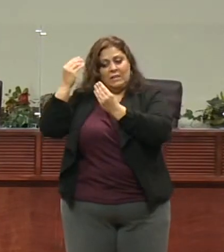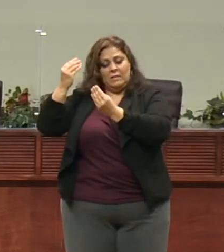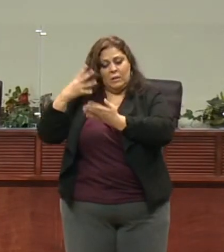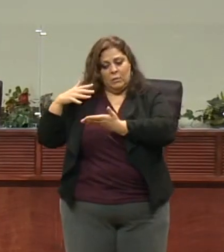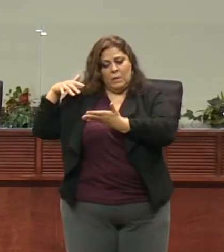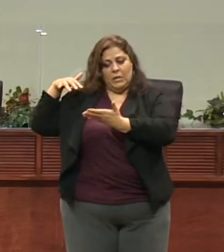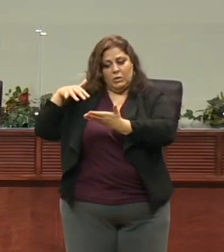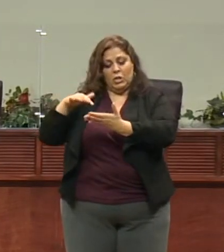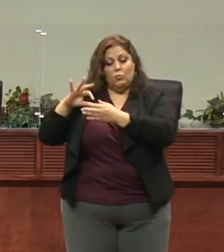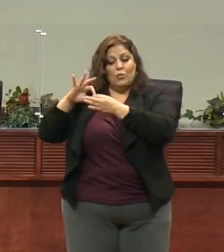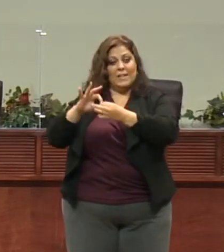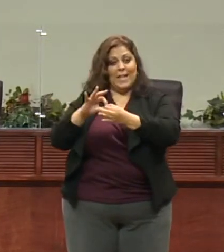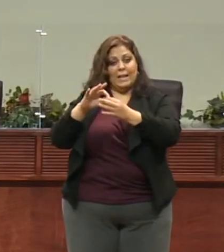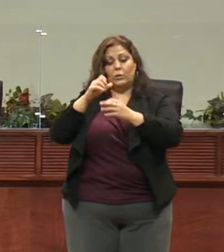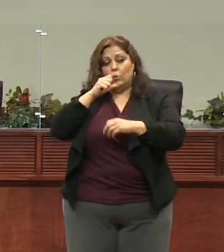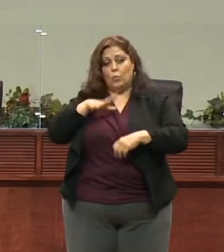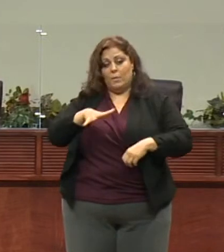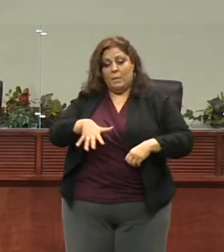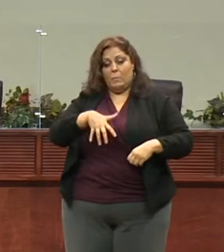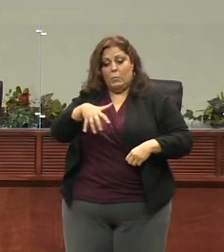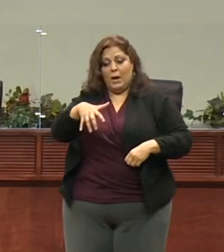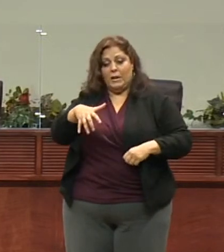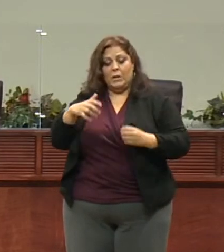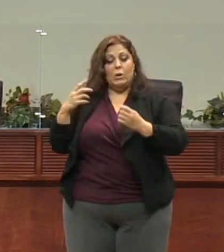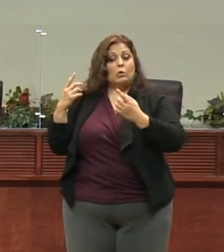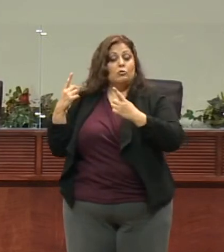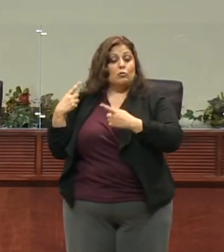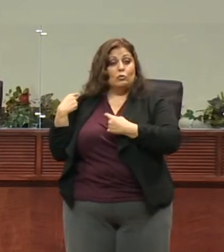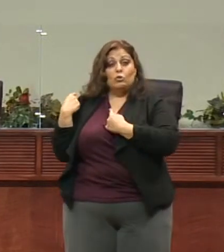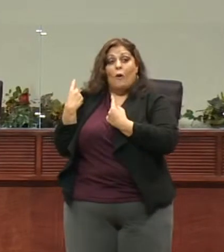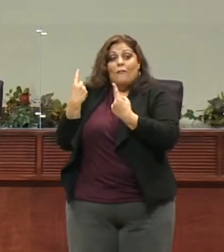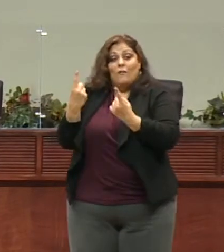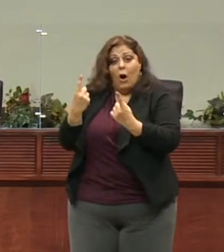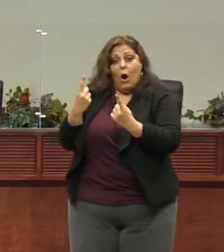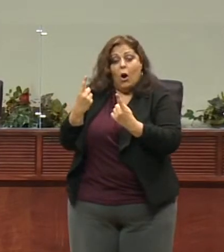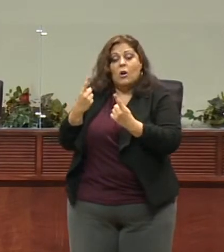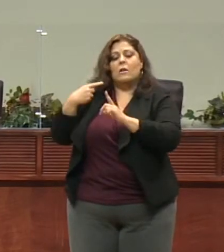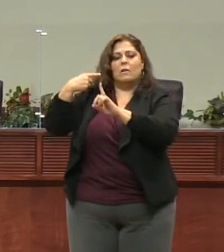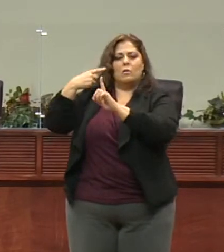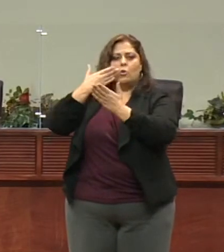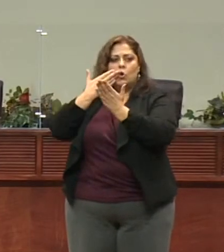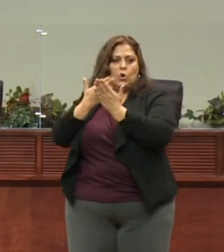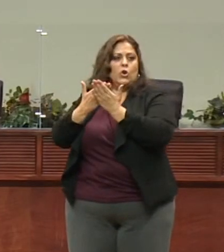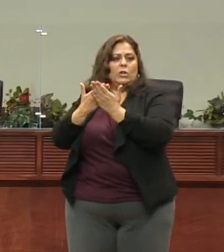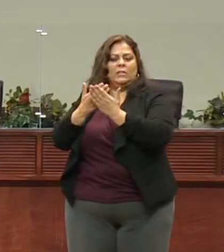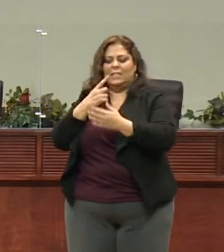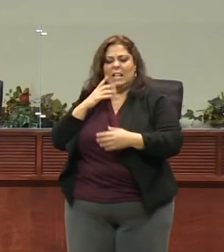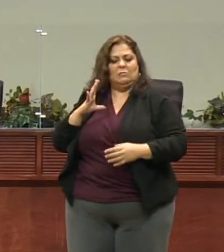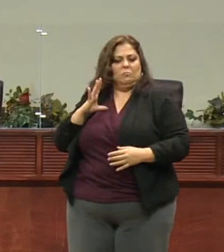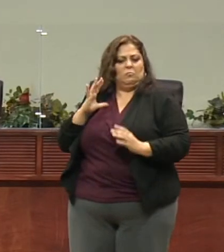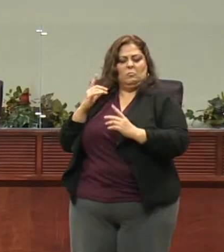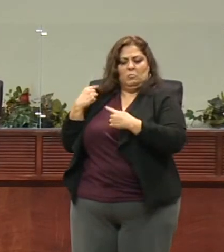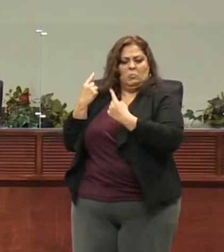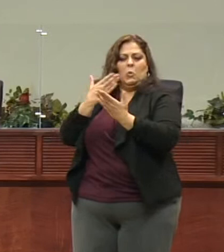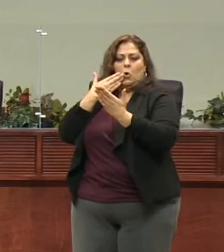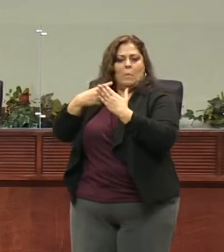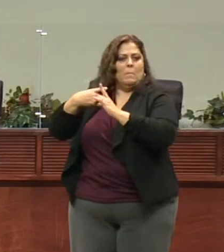in pregnancy so far is favorable. So we have more data, yes, in terms of